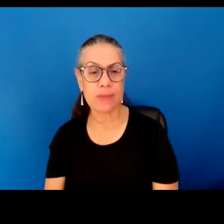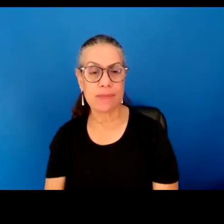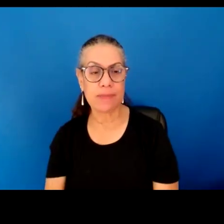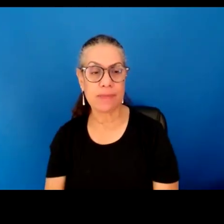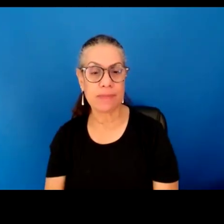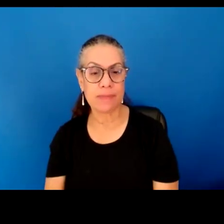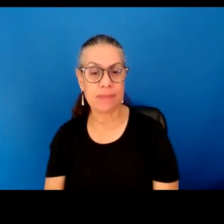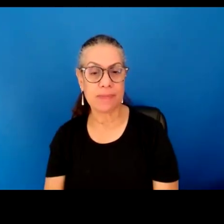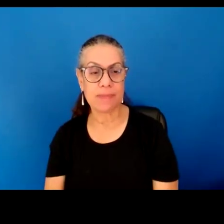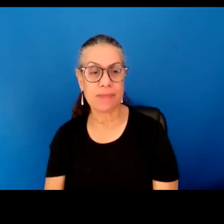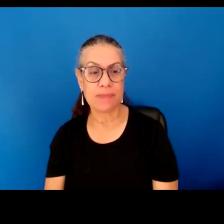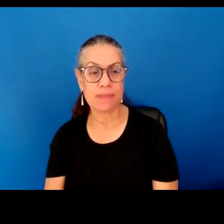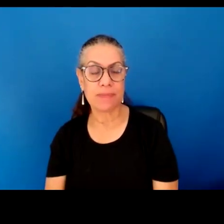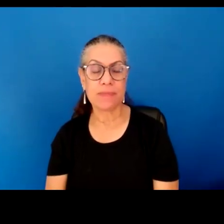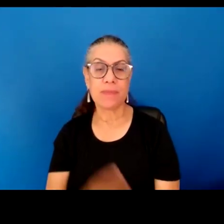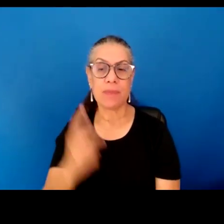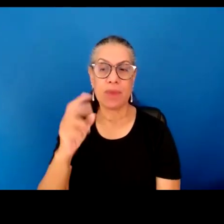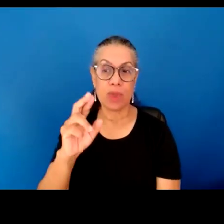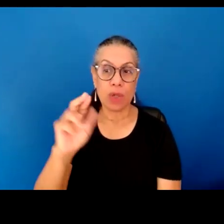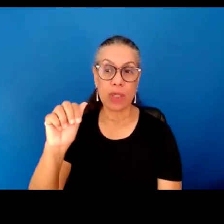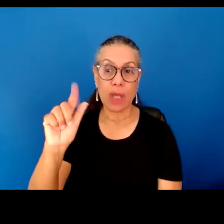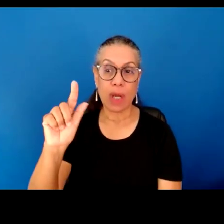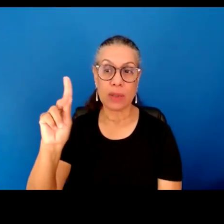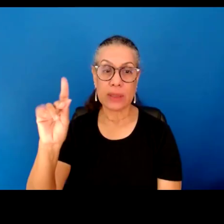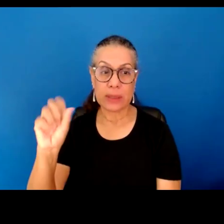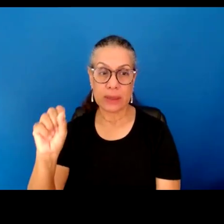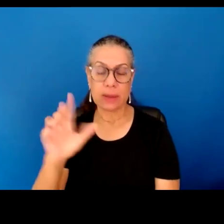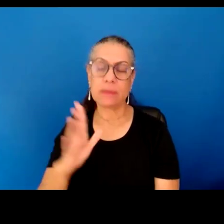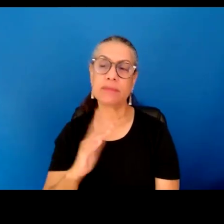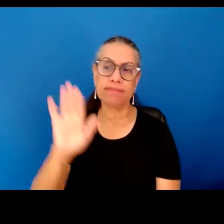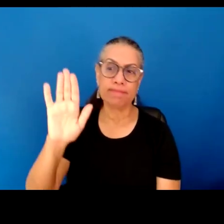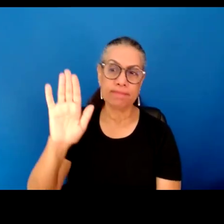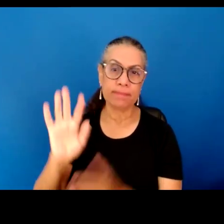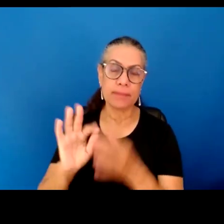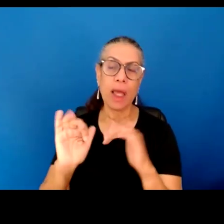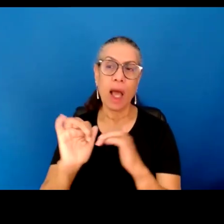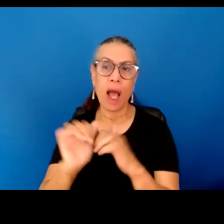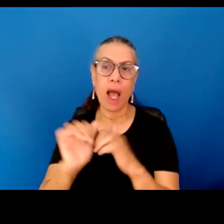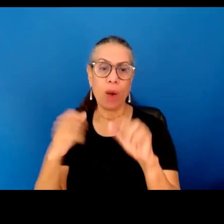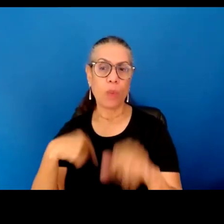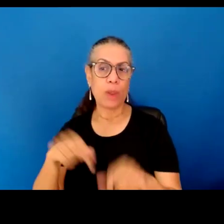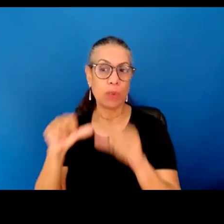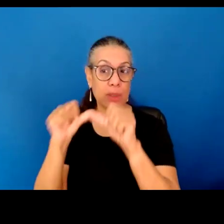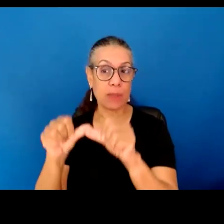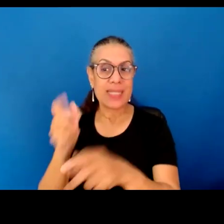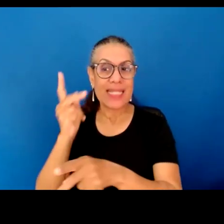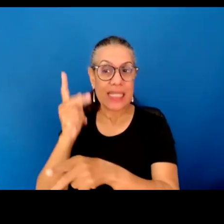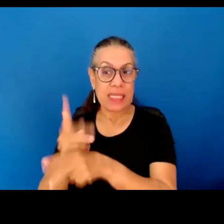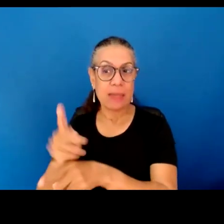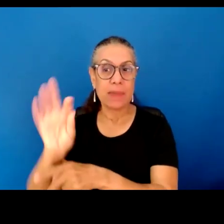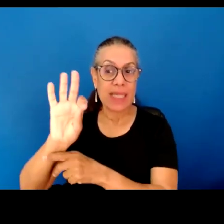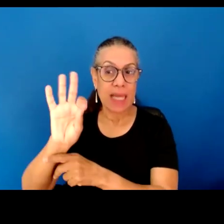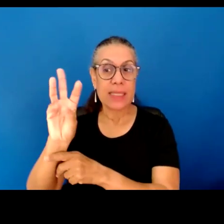Well, I do have one question just about how we're continuing to plan to get that 96% of